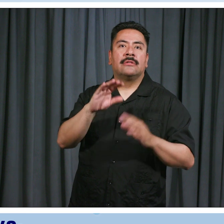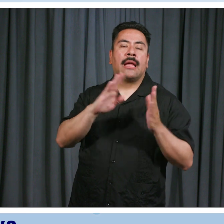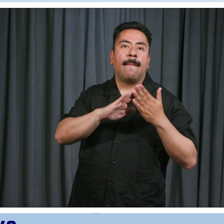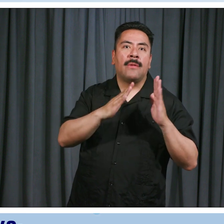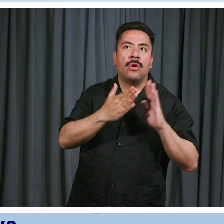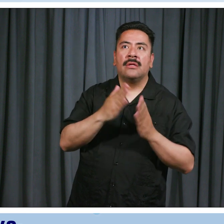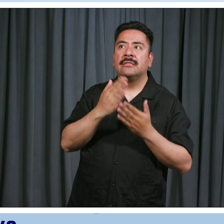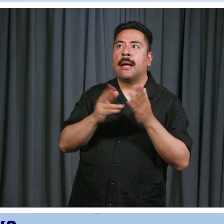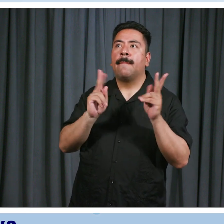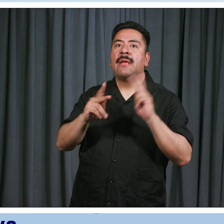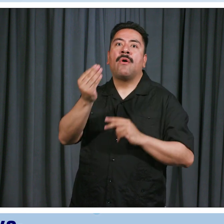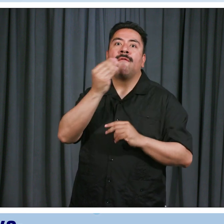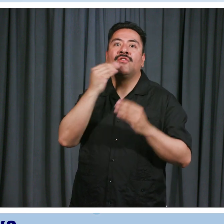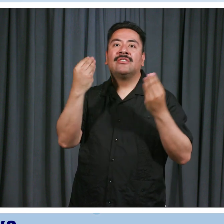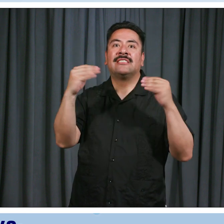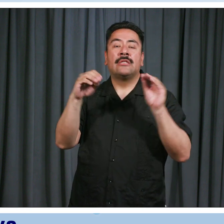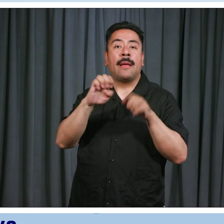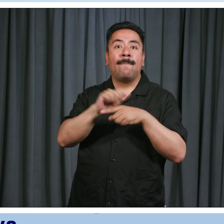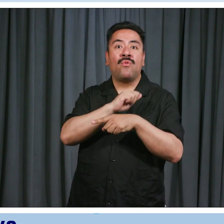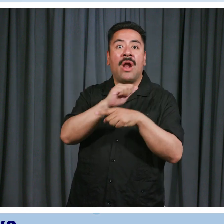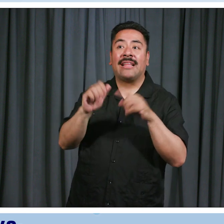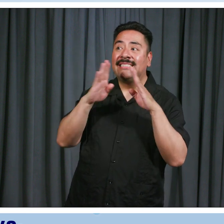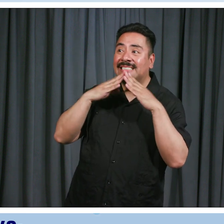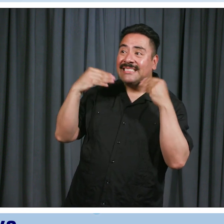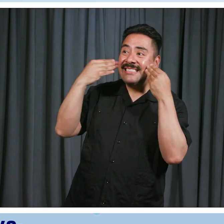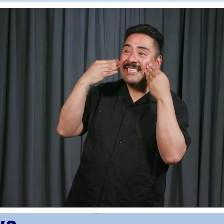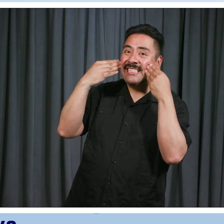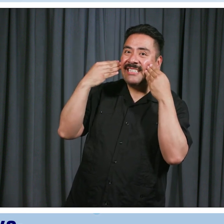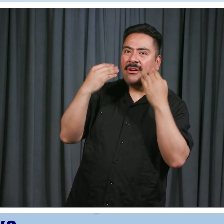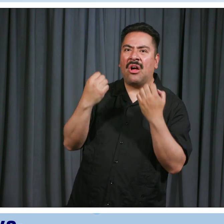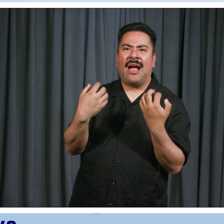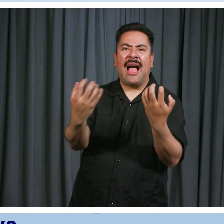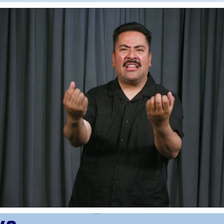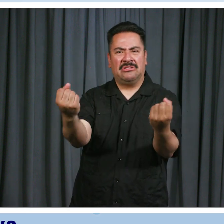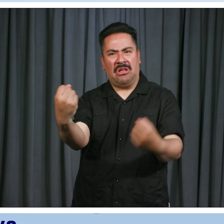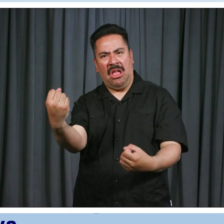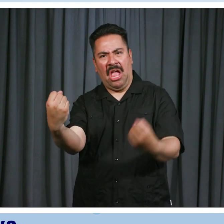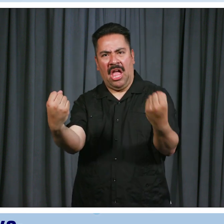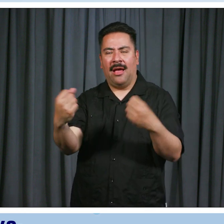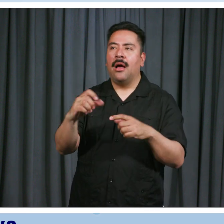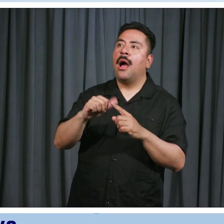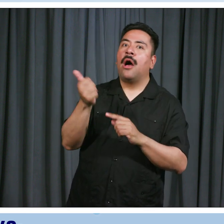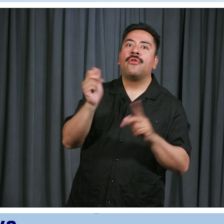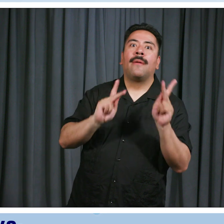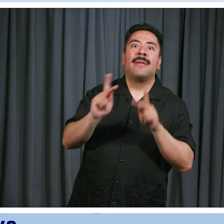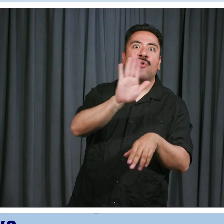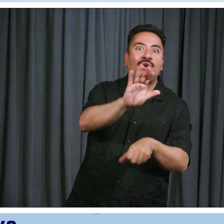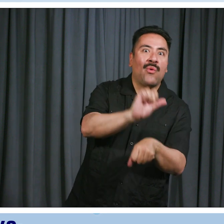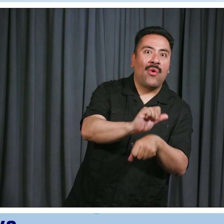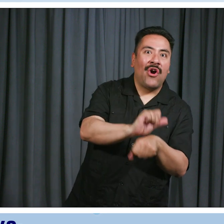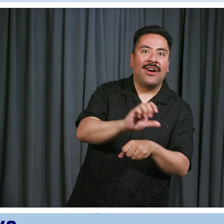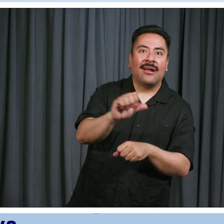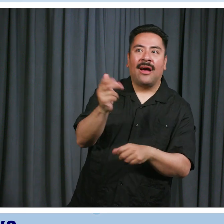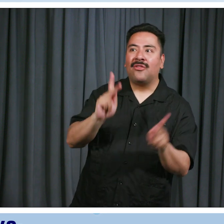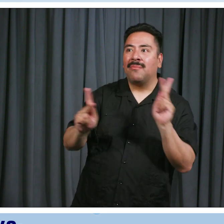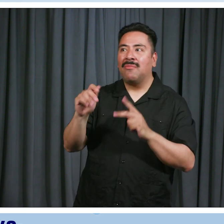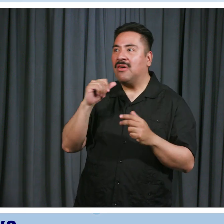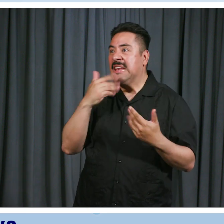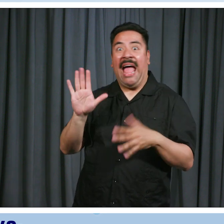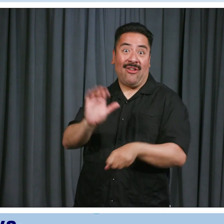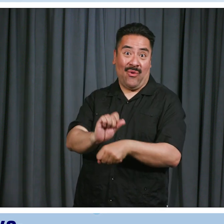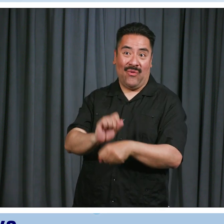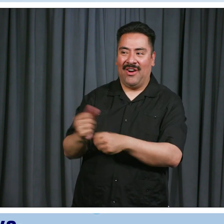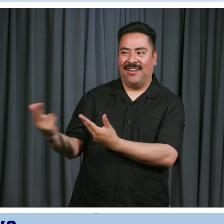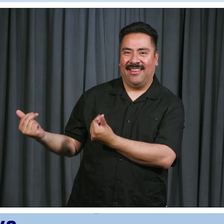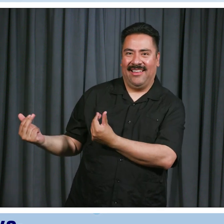and practicing smiling. For other people, it's your work. For other people, it's not your work. They're like, I don't want relationships